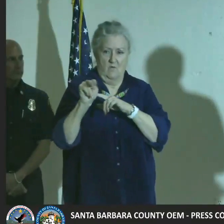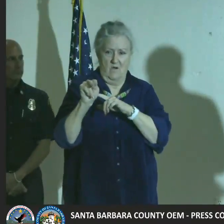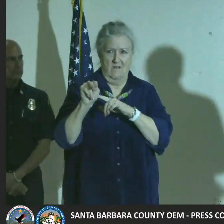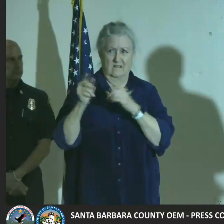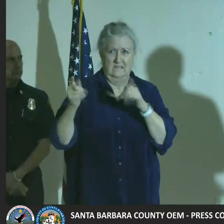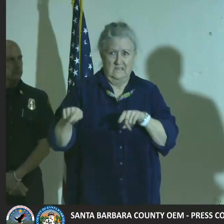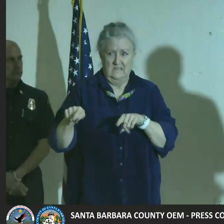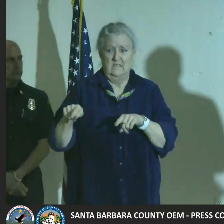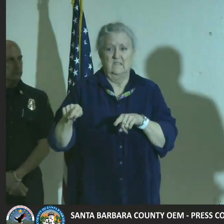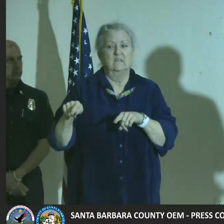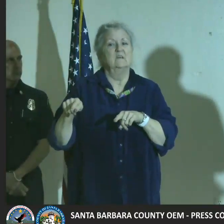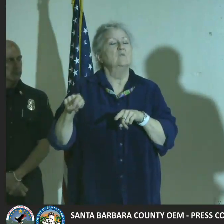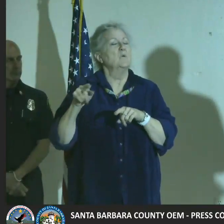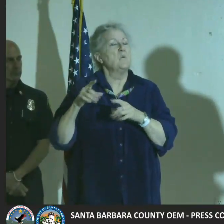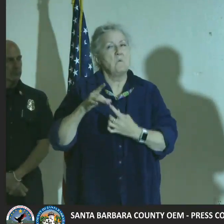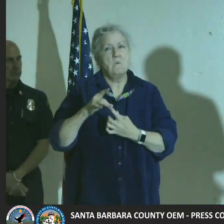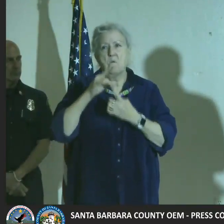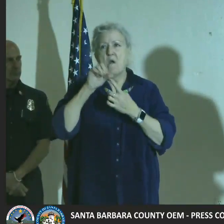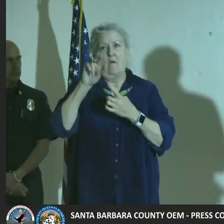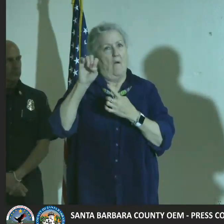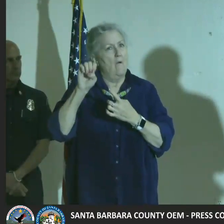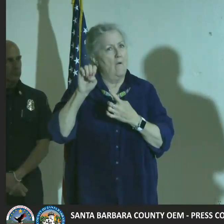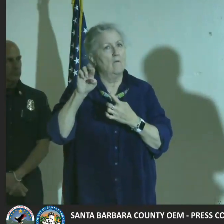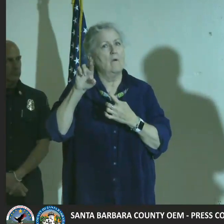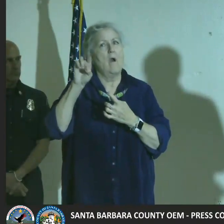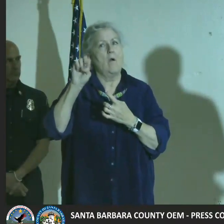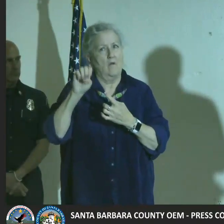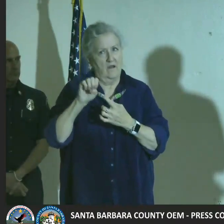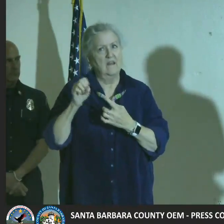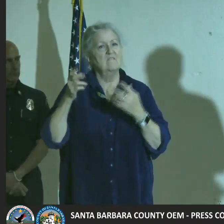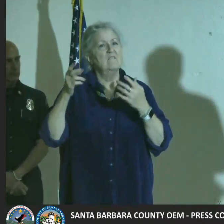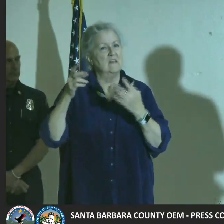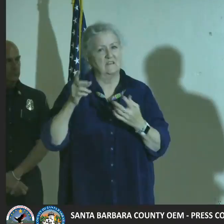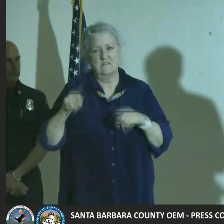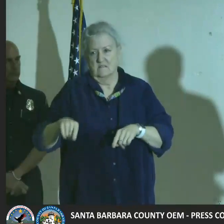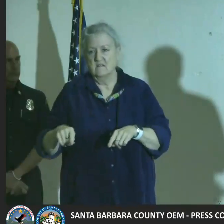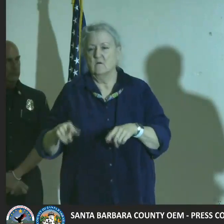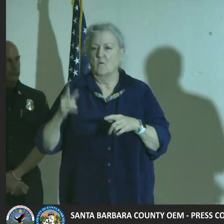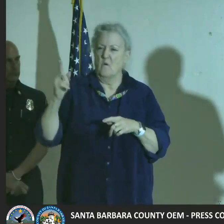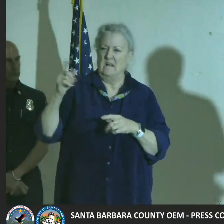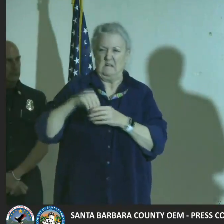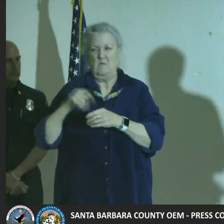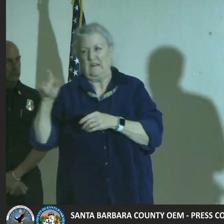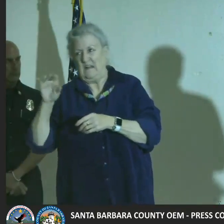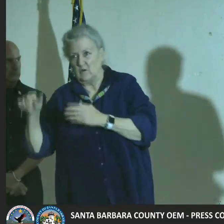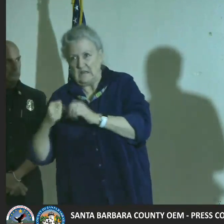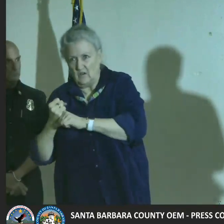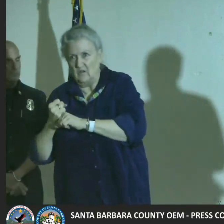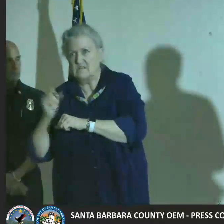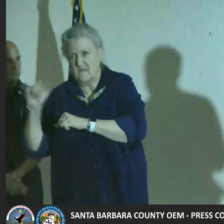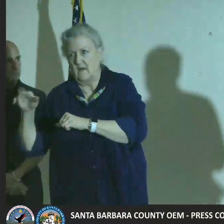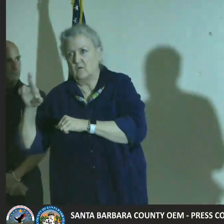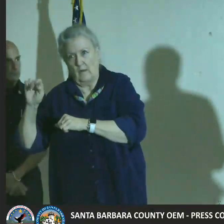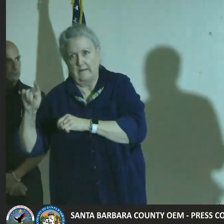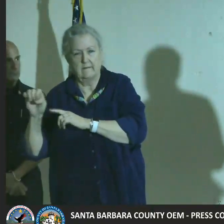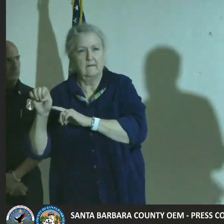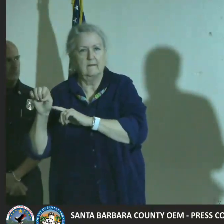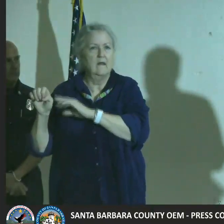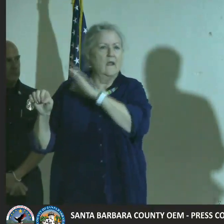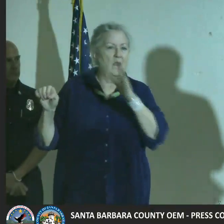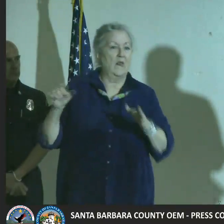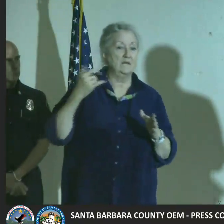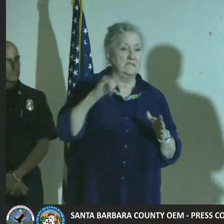event. It was a 1 in 100-year event. I mean, it was that kind of rainfall rate. We still